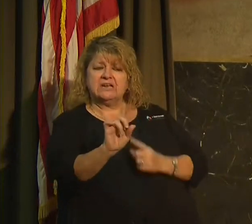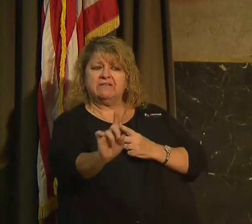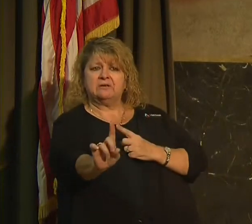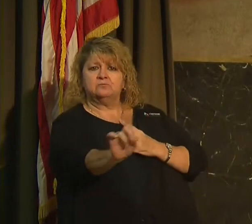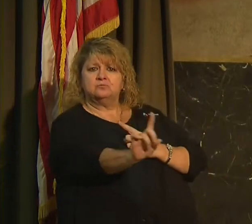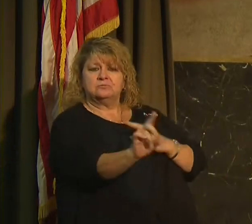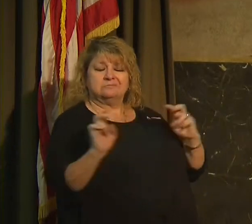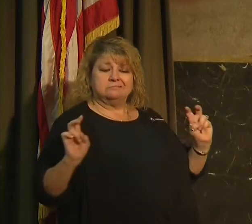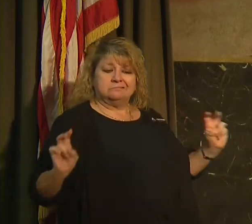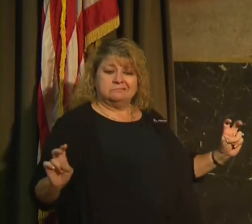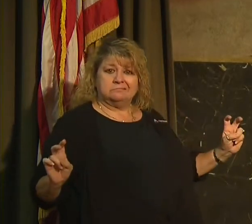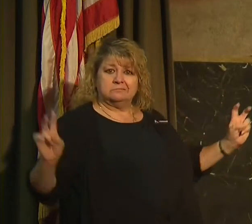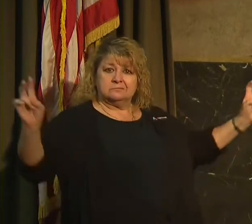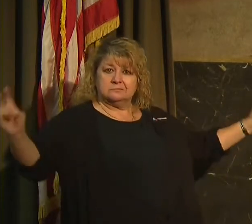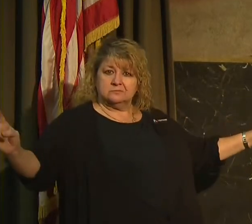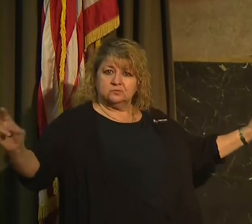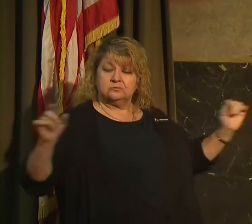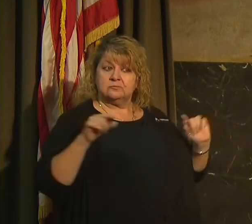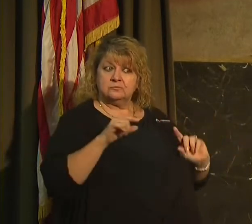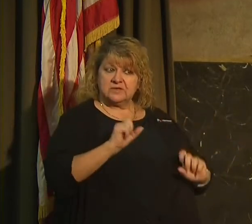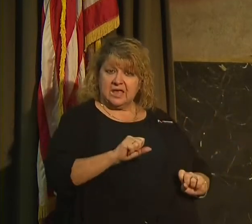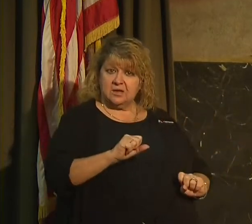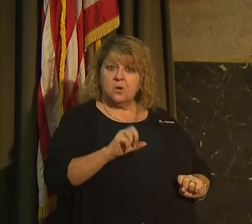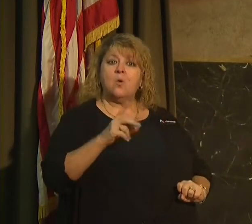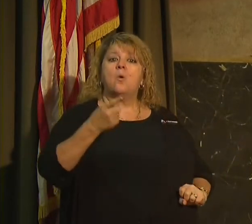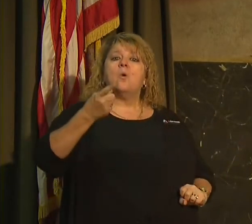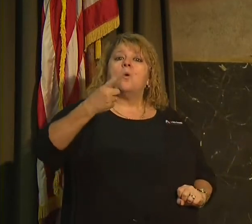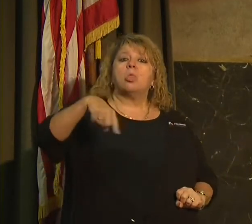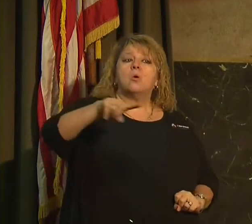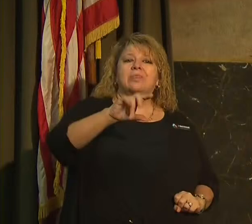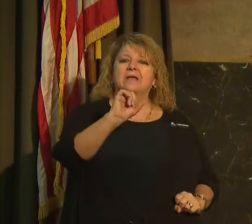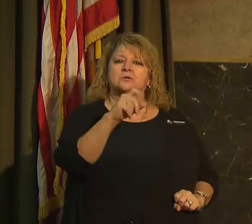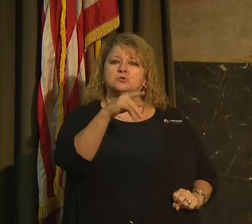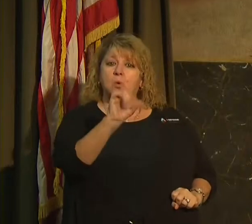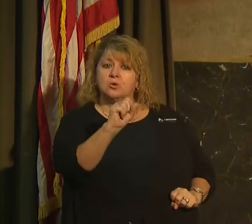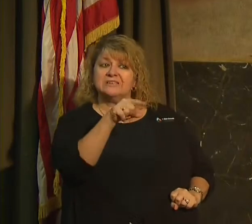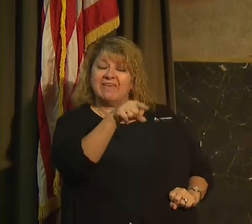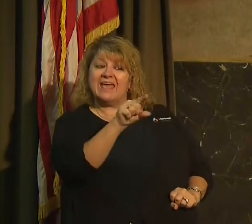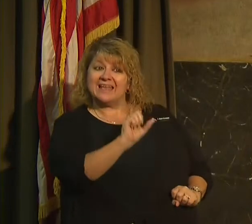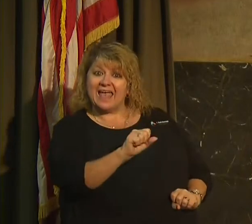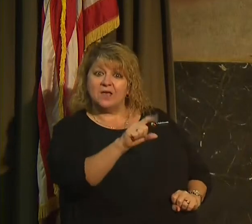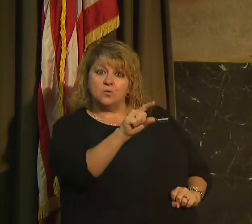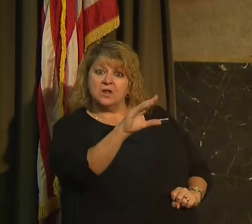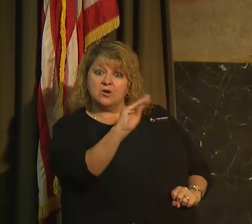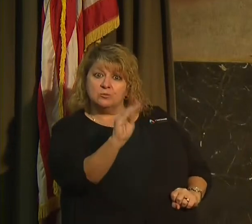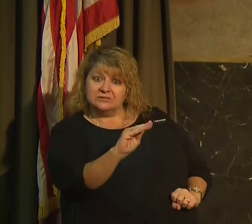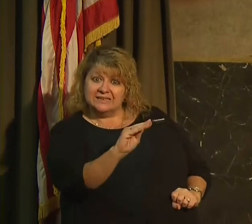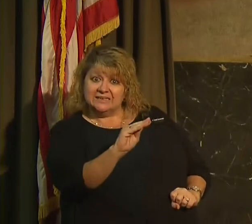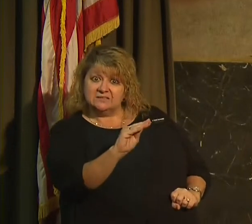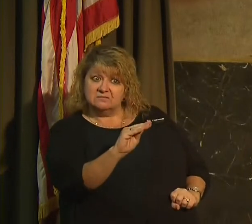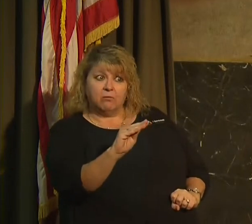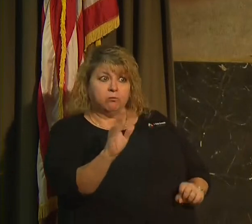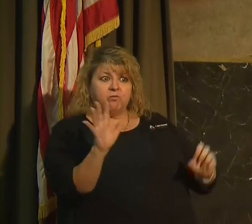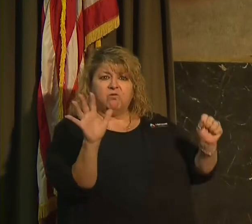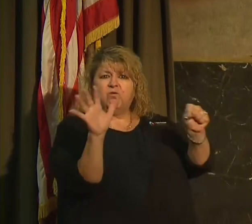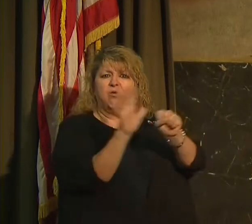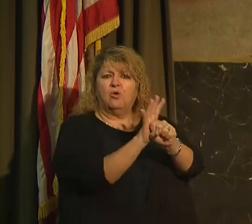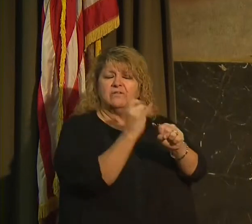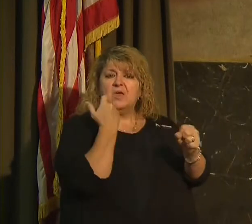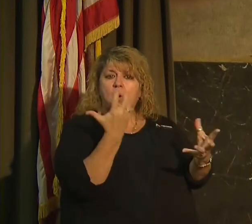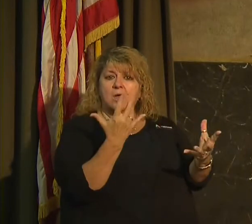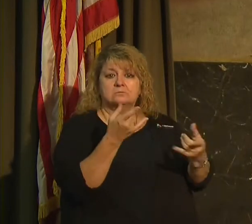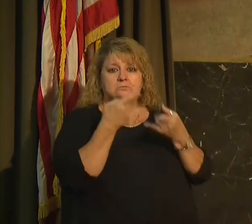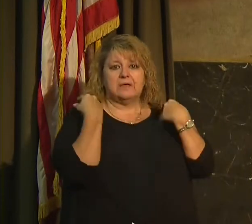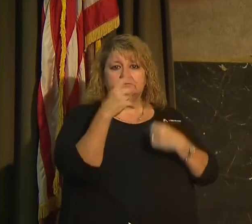distancing, or the individuals in charge of that venue can go to 100% if they want to have a mask